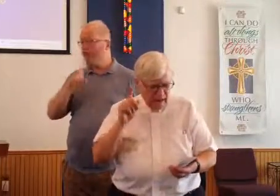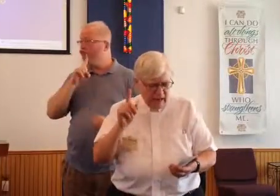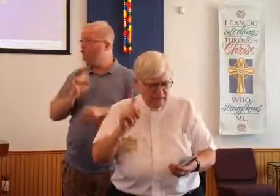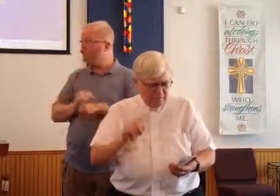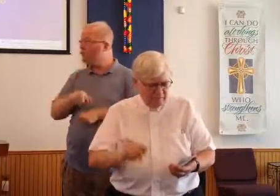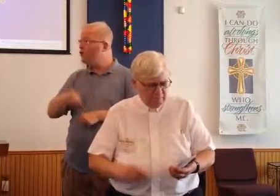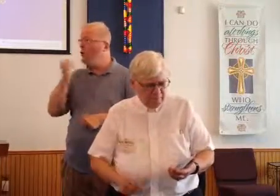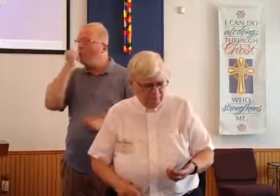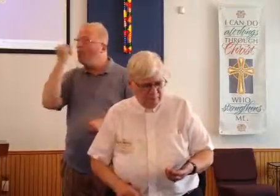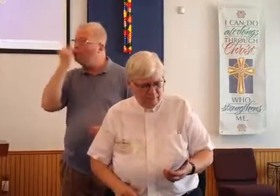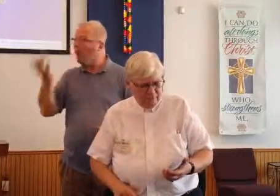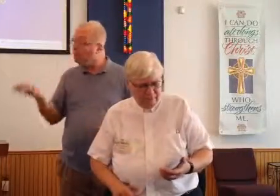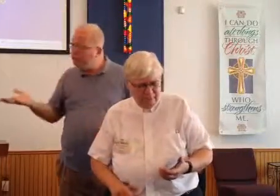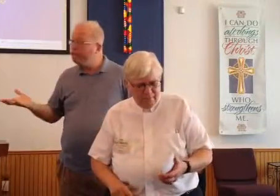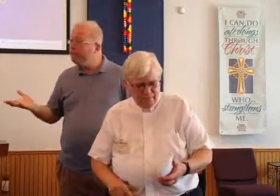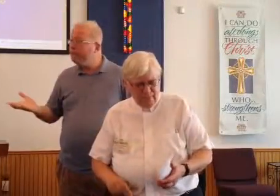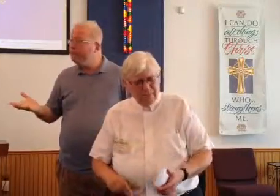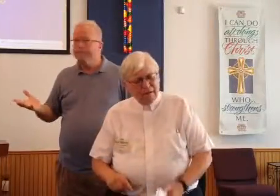And yet,